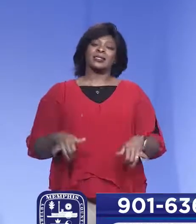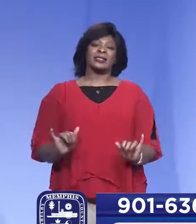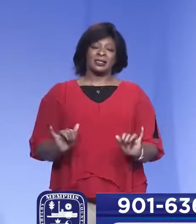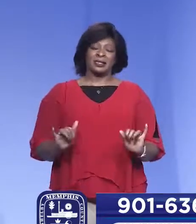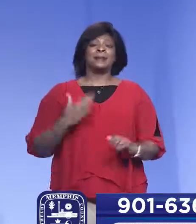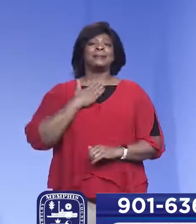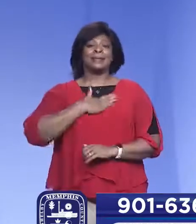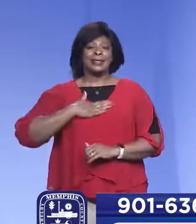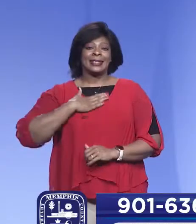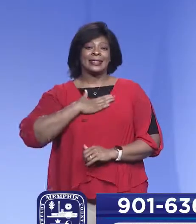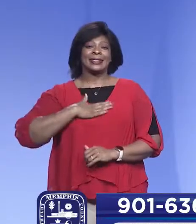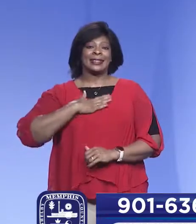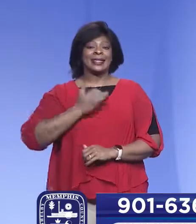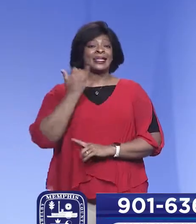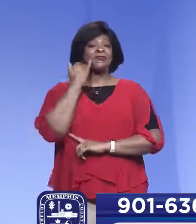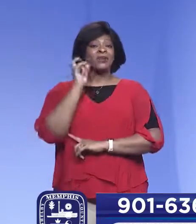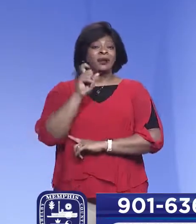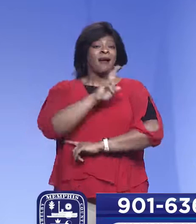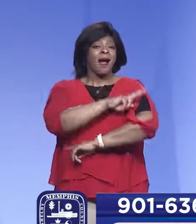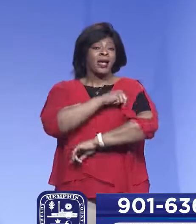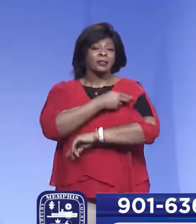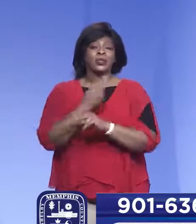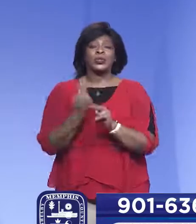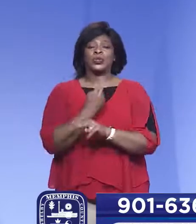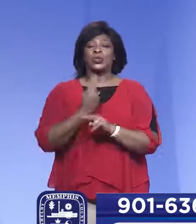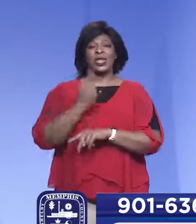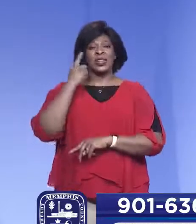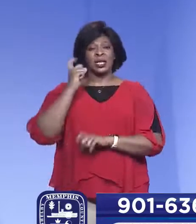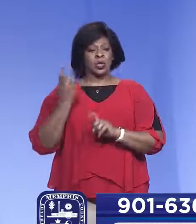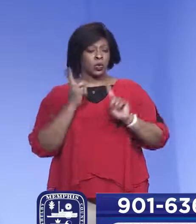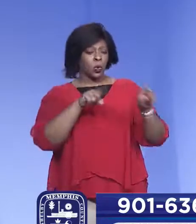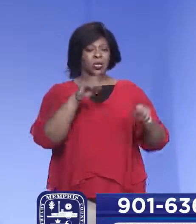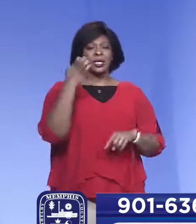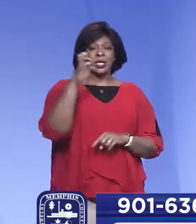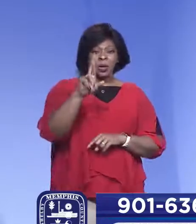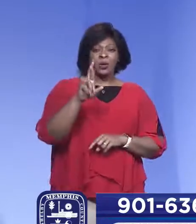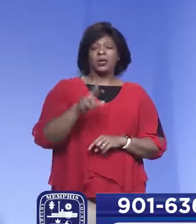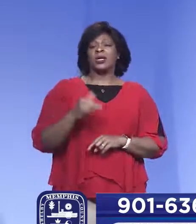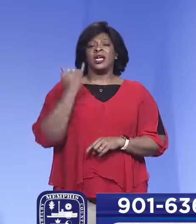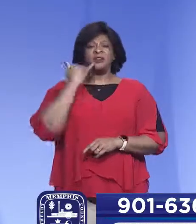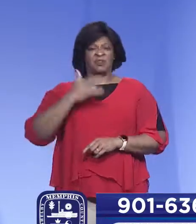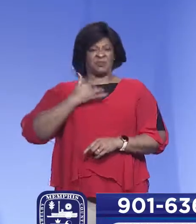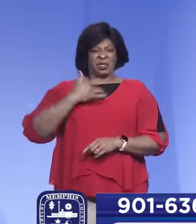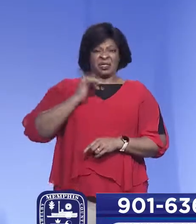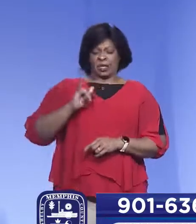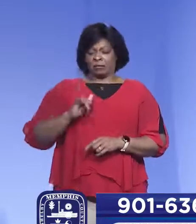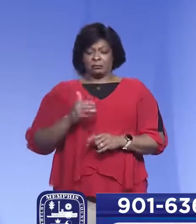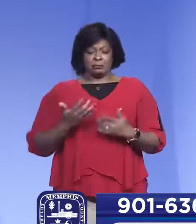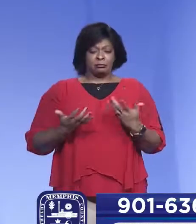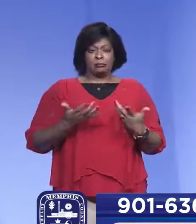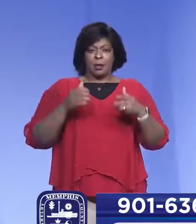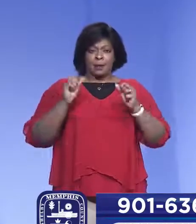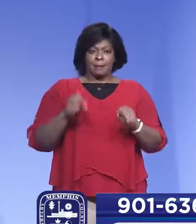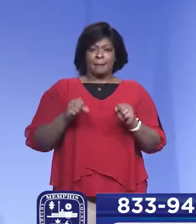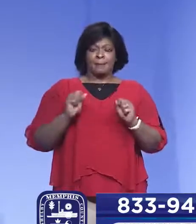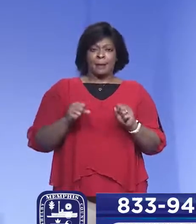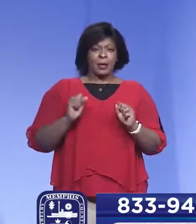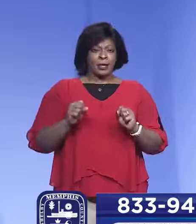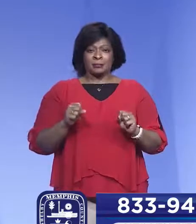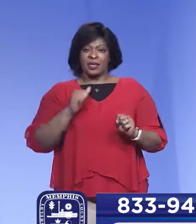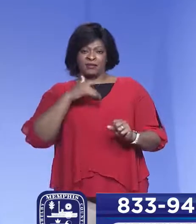So please, if you need hospitalization, if you think you need to go to the ER, if you believe that if you're supposed to be admitted, then